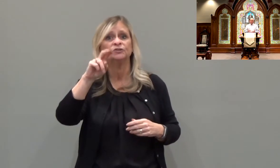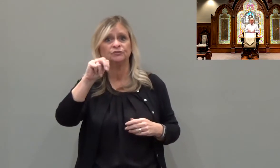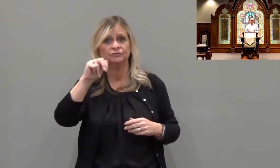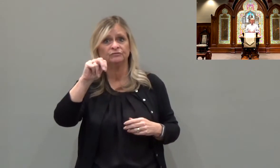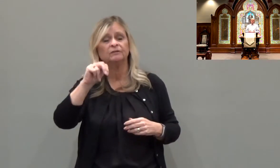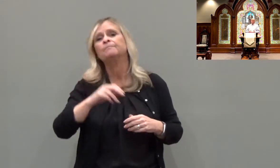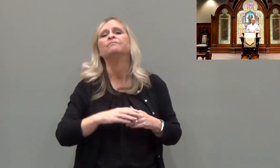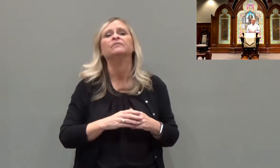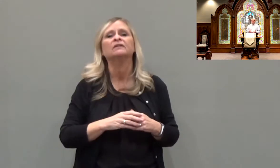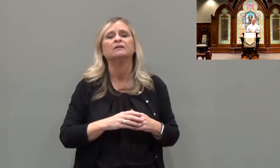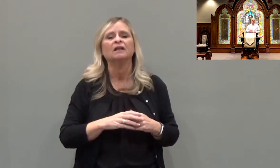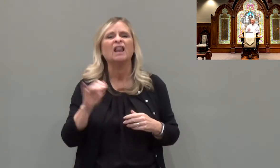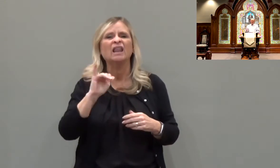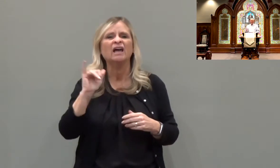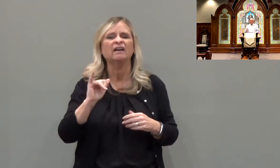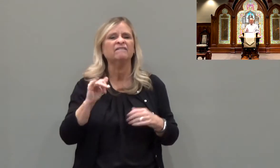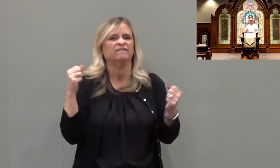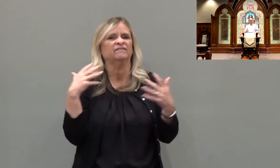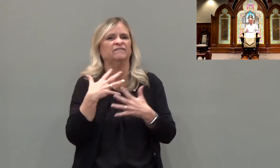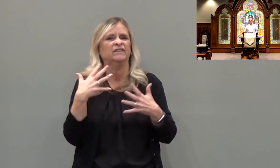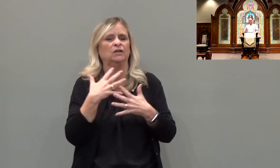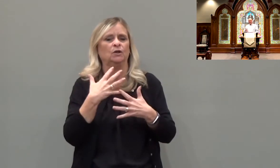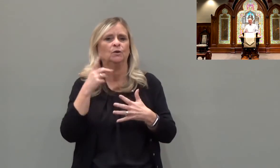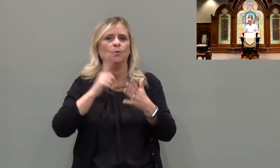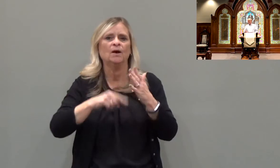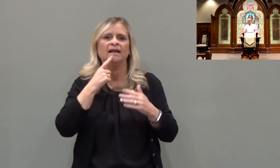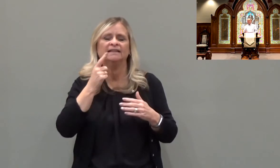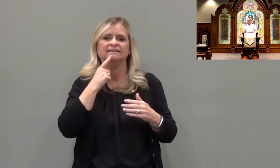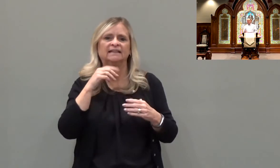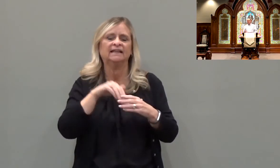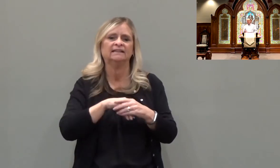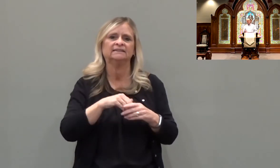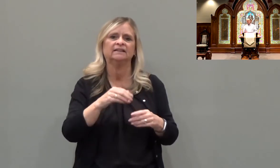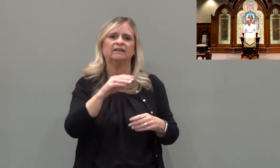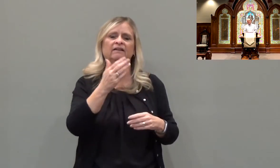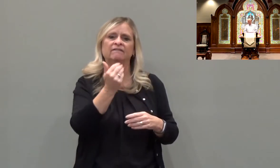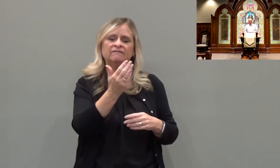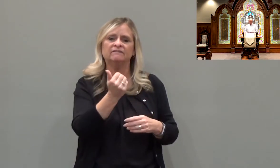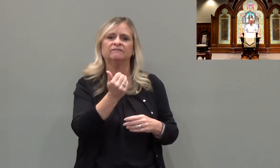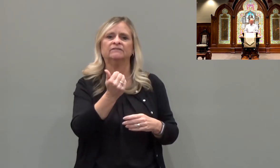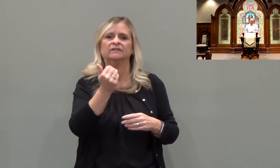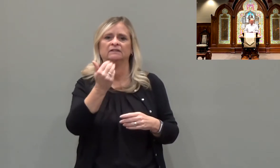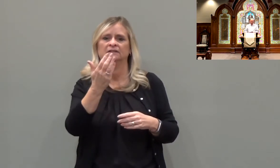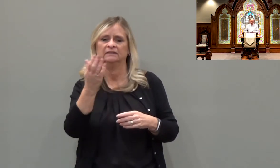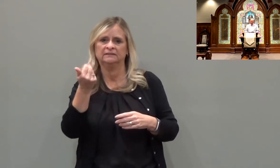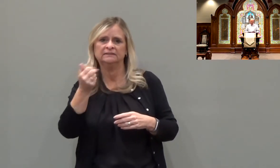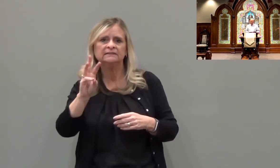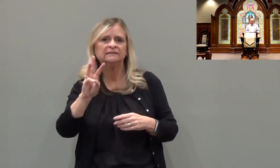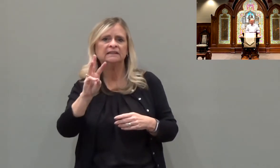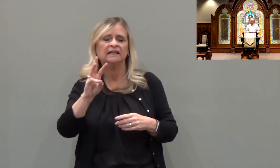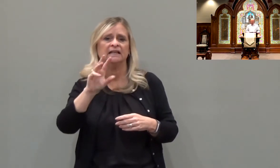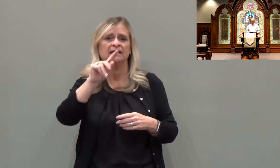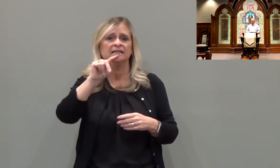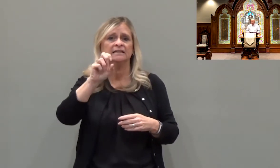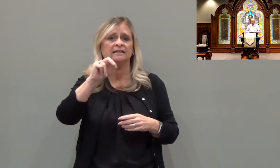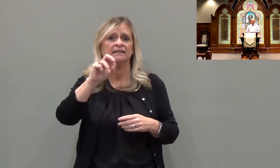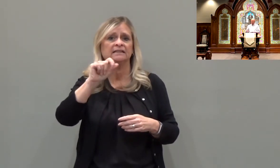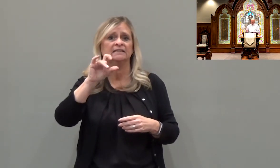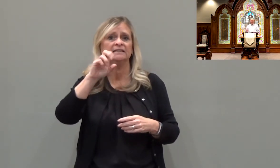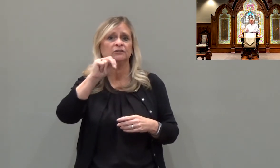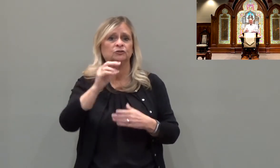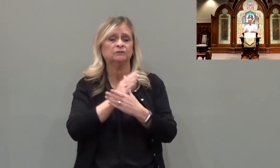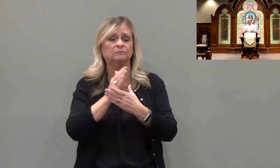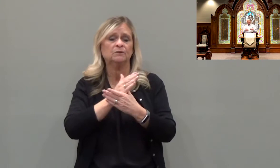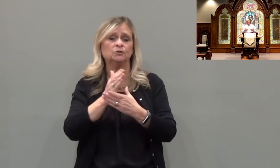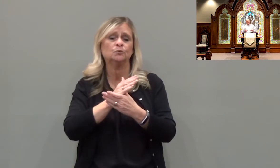in 1 Peter 3:14, 15, and 16, this tension between Christ and